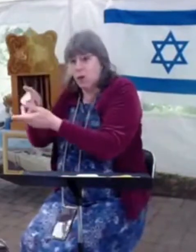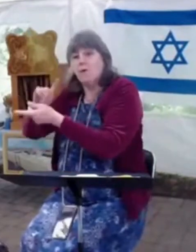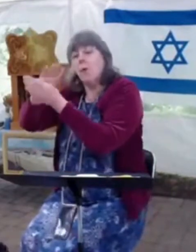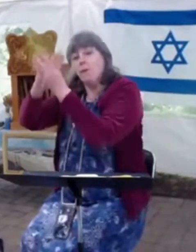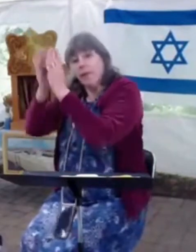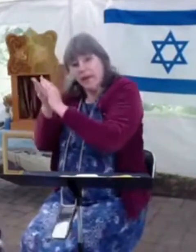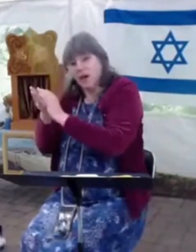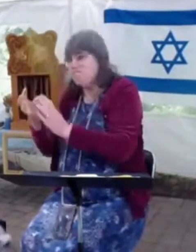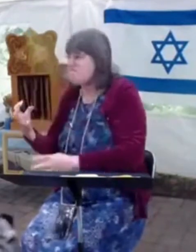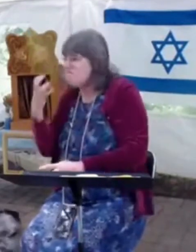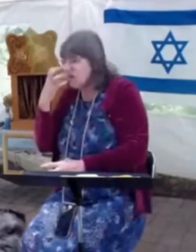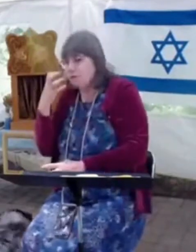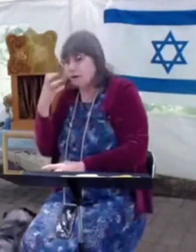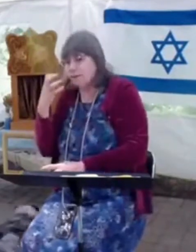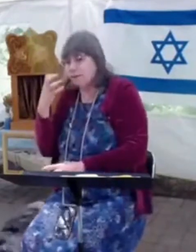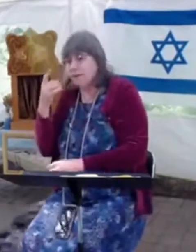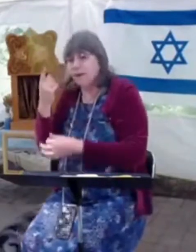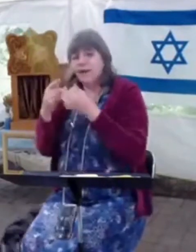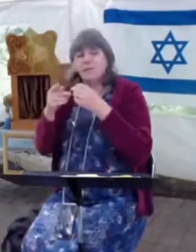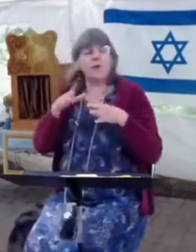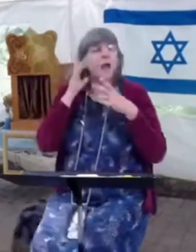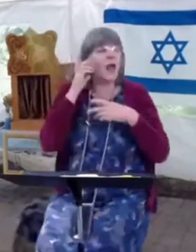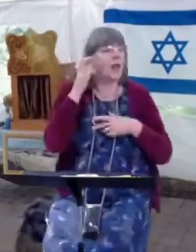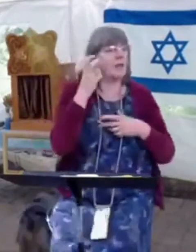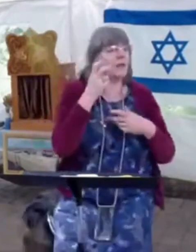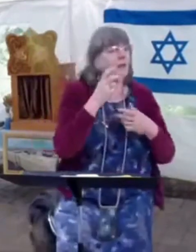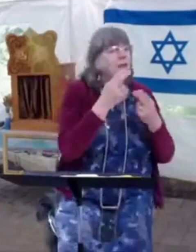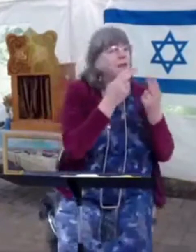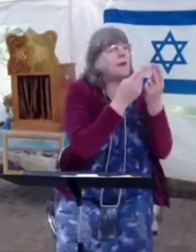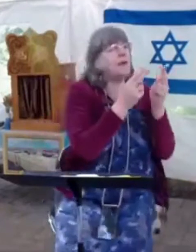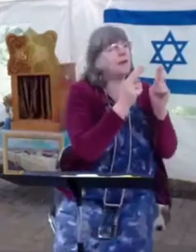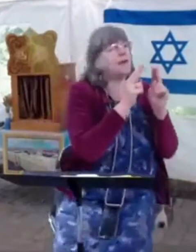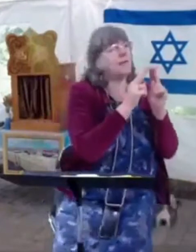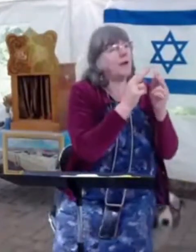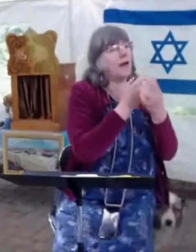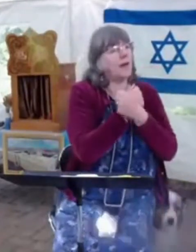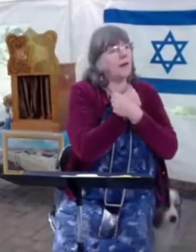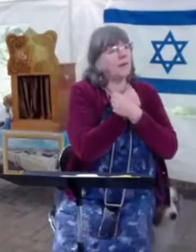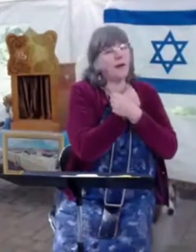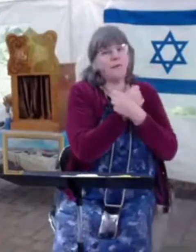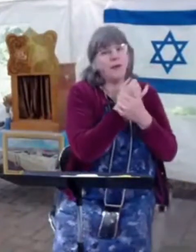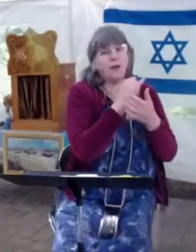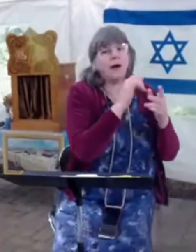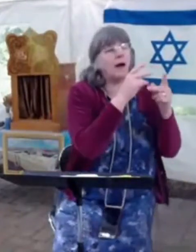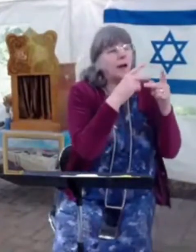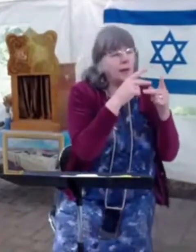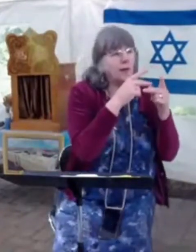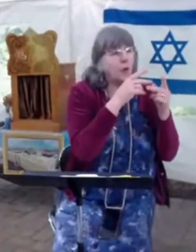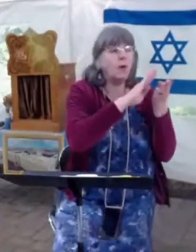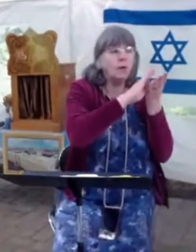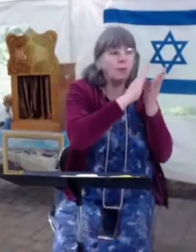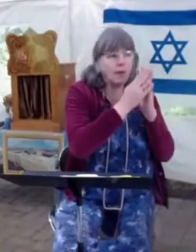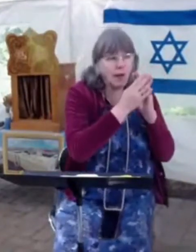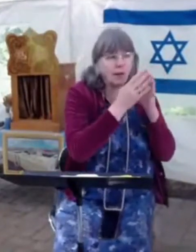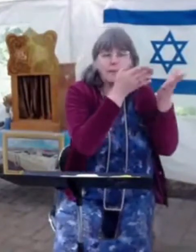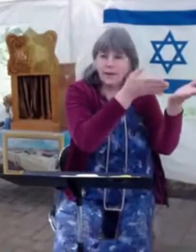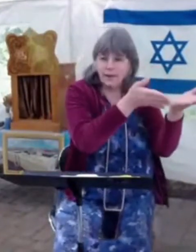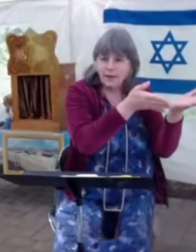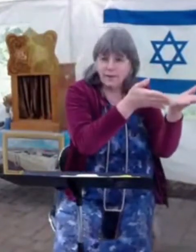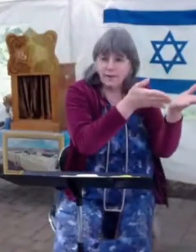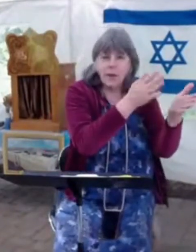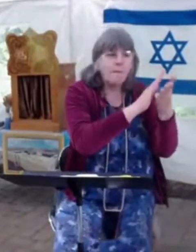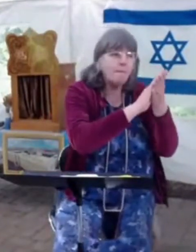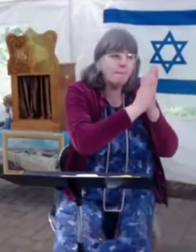we listen to peaceful, unifying rhetoric, be it religious or political, we will become